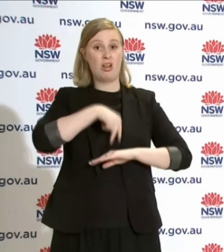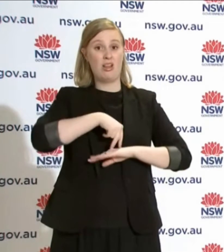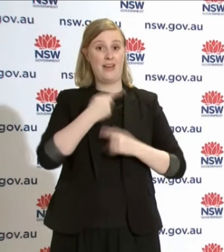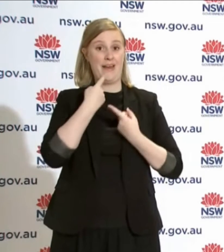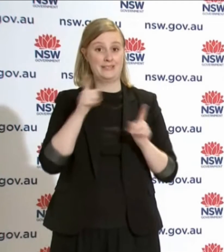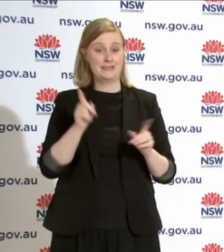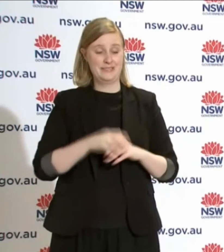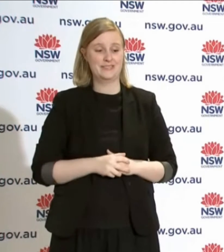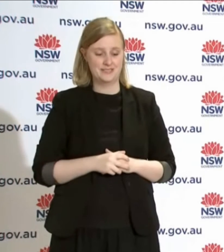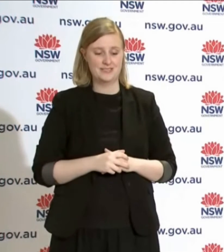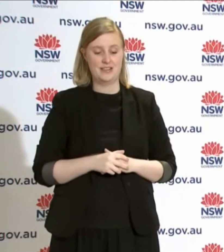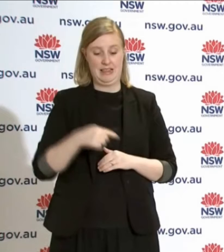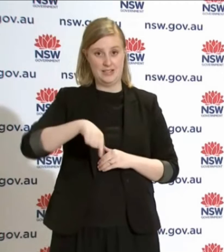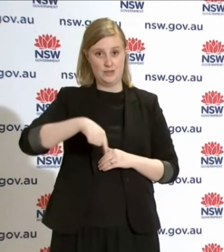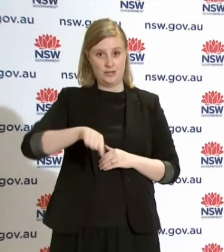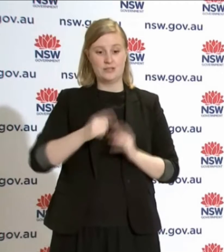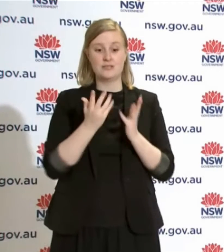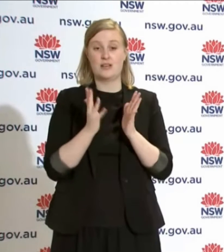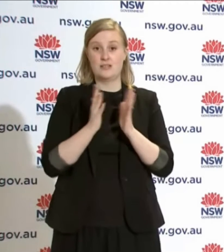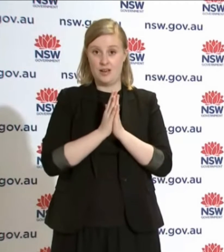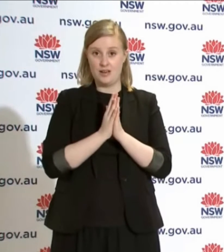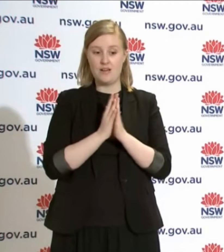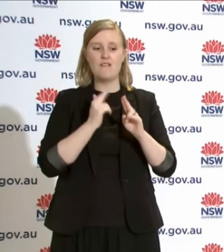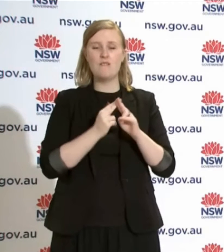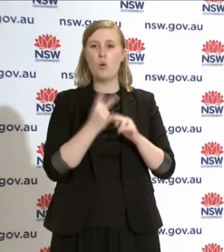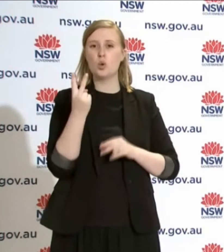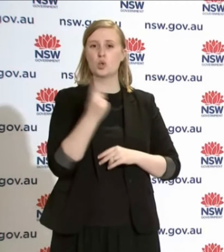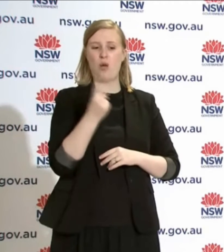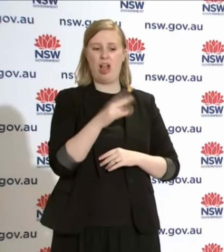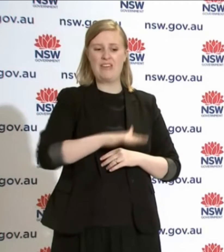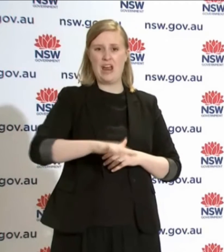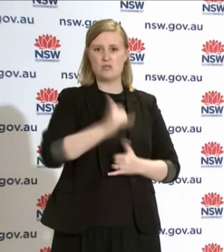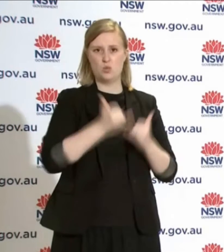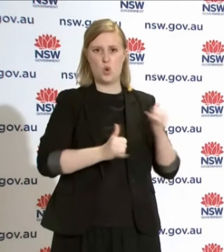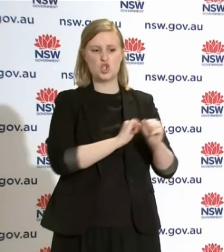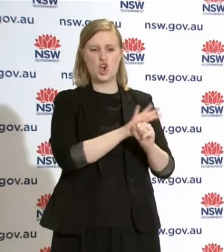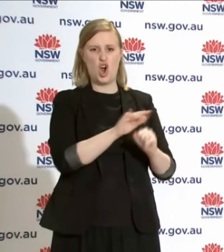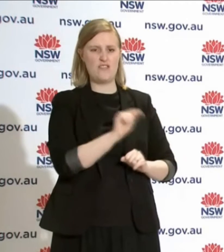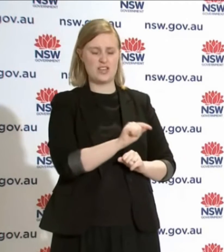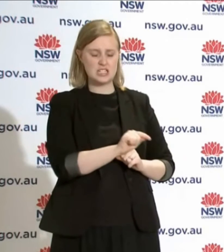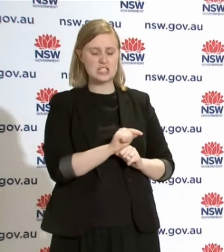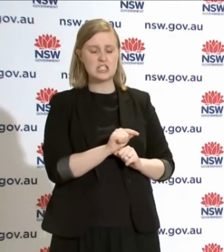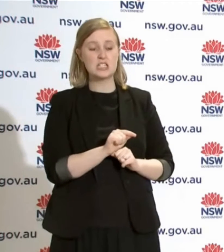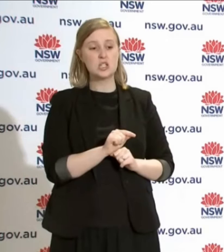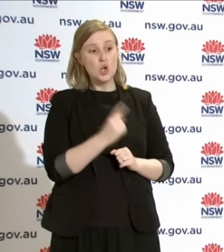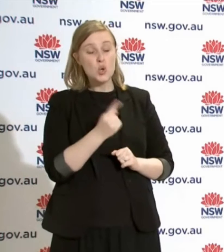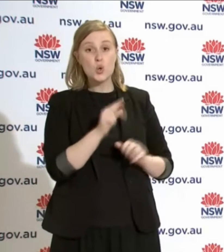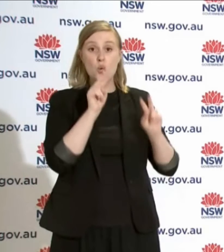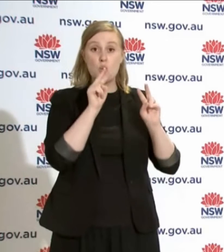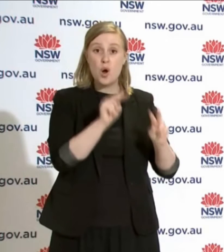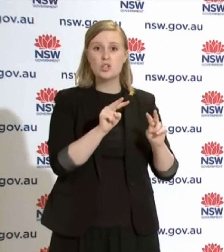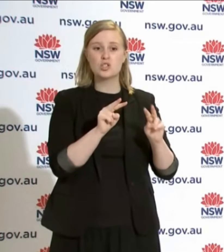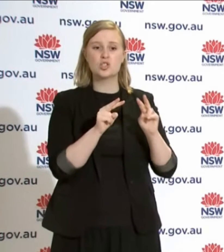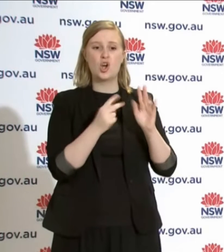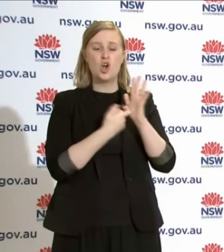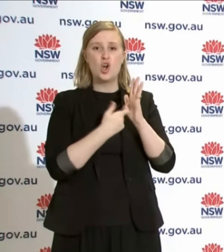on Sunday of this week, for the 12 LGAs, we urge anyone who follows the rugby league, the rugby